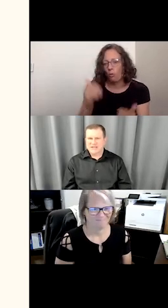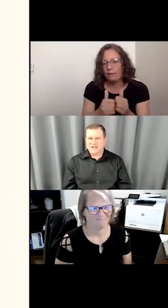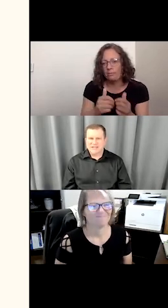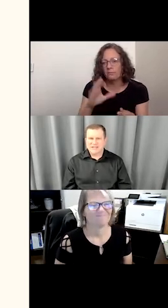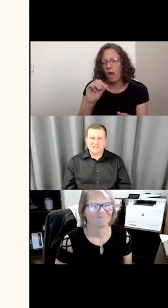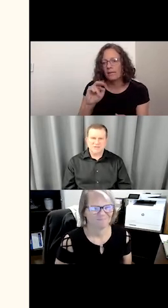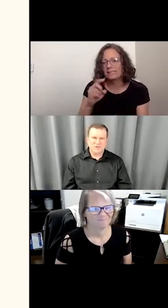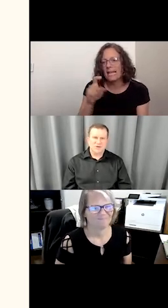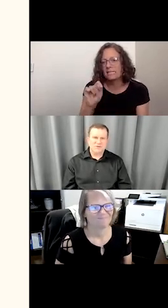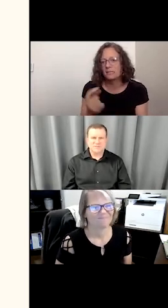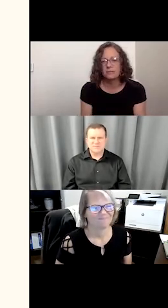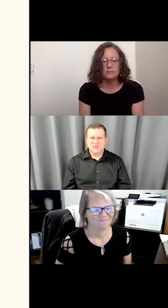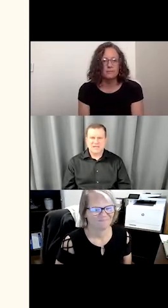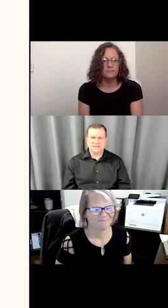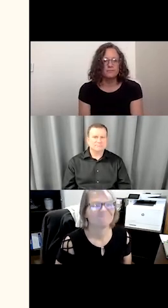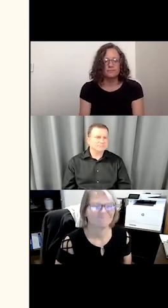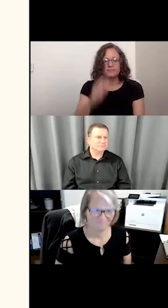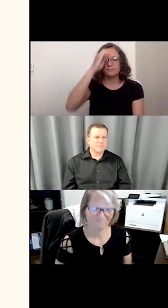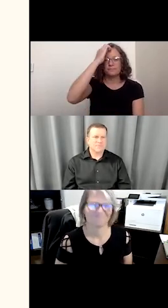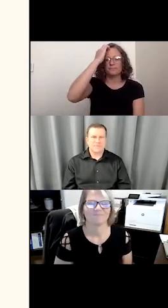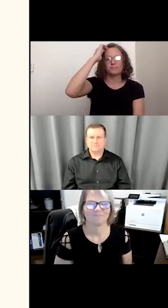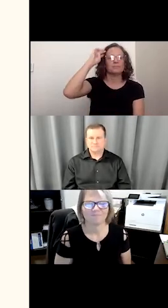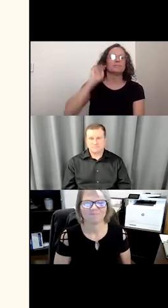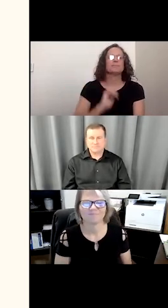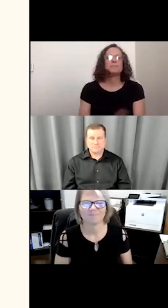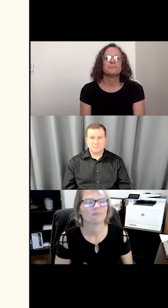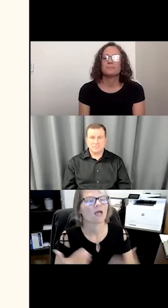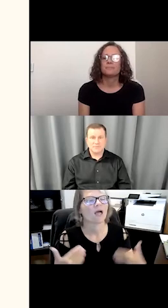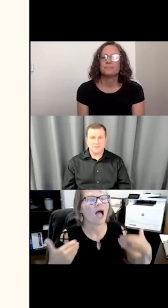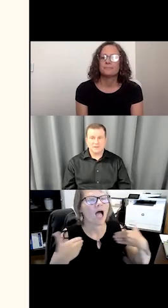from the context. You'll know, you'll get it.